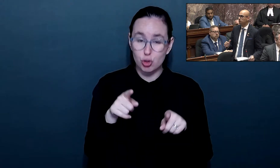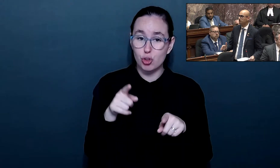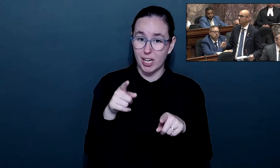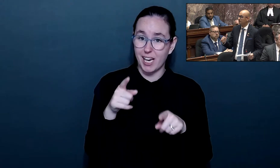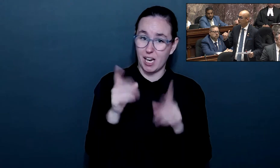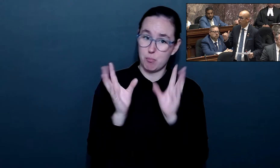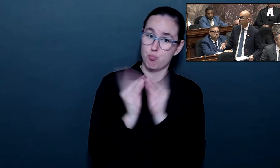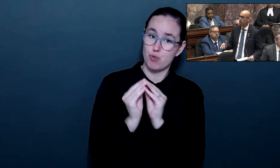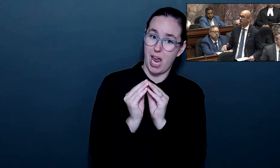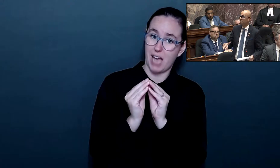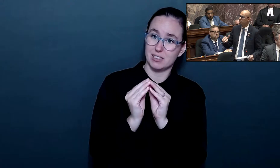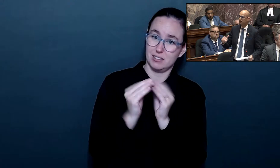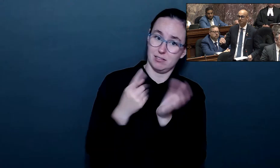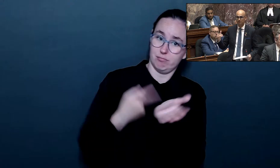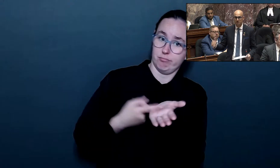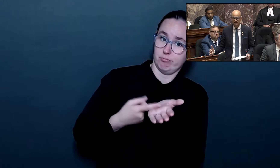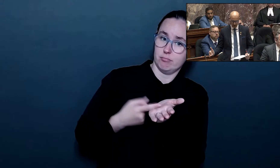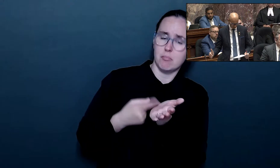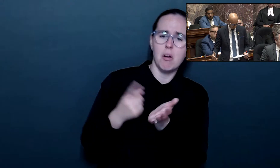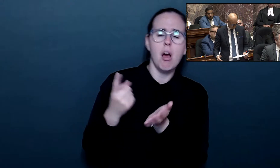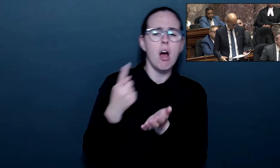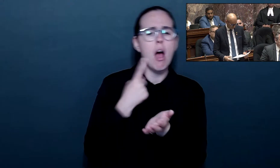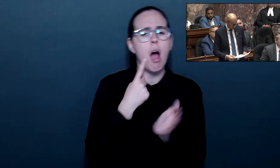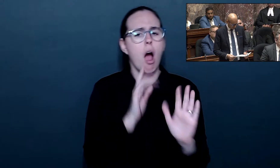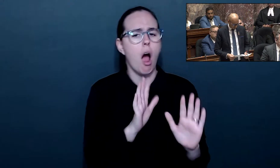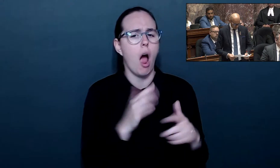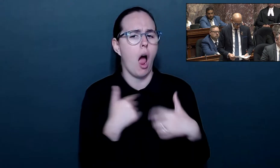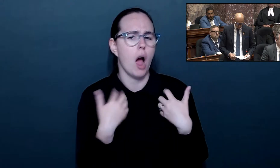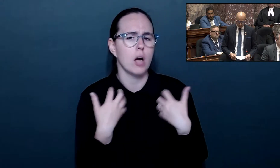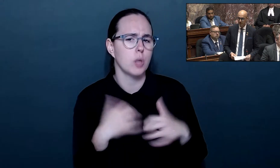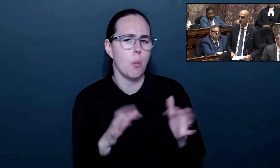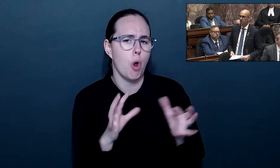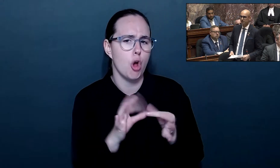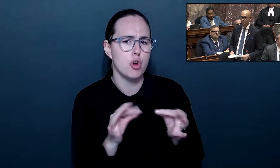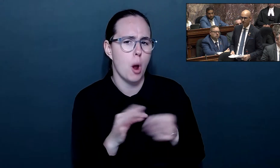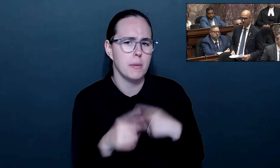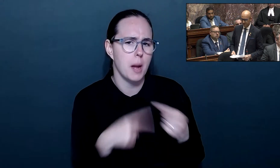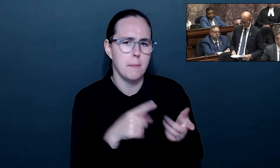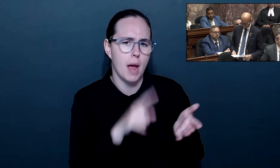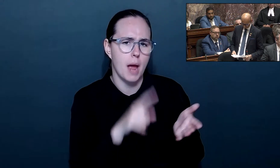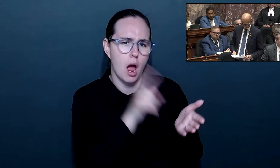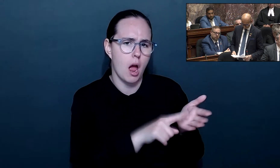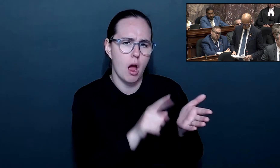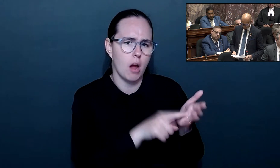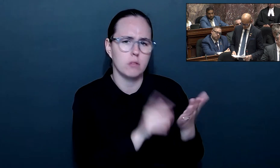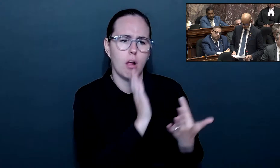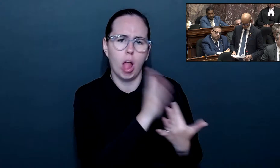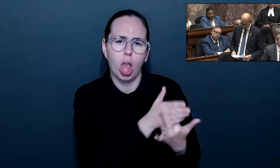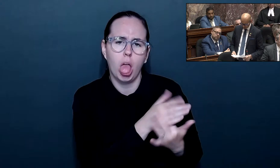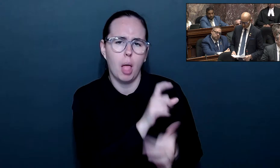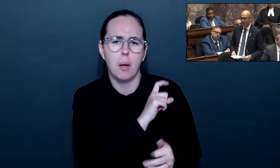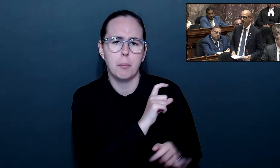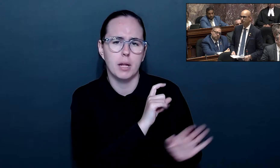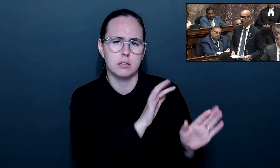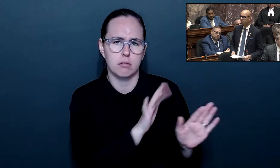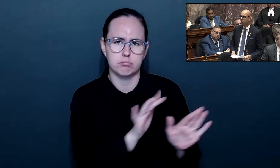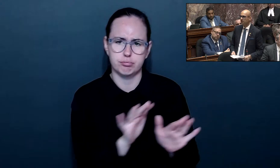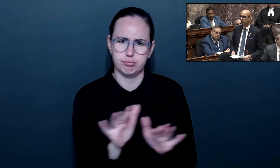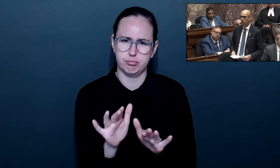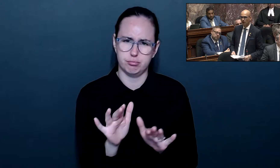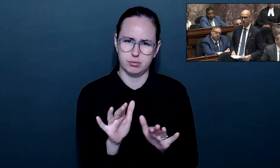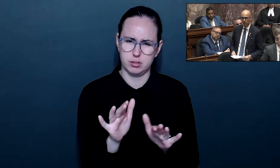because he didn't want to interfere in the police investigation. To the Attorney General, can she please